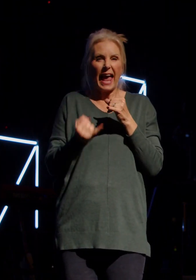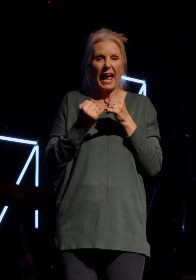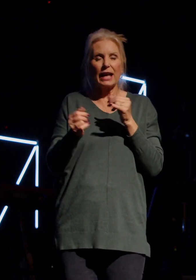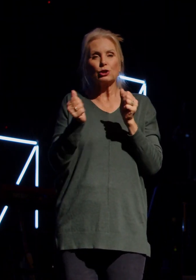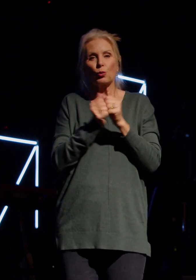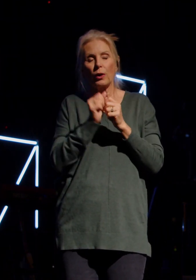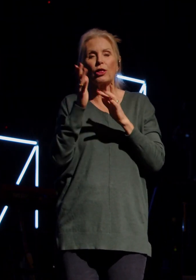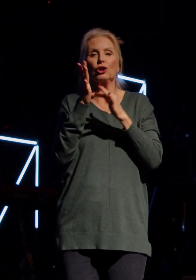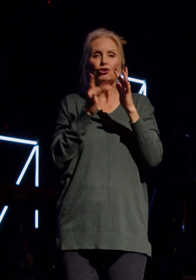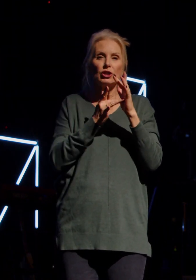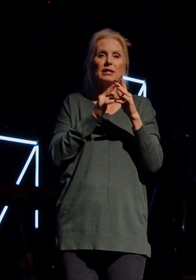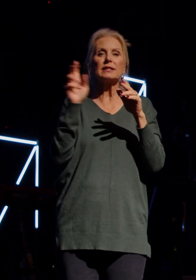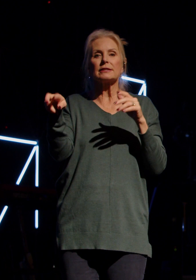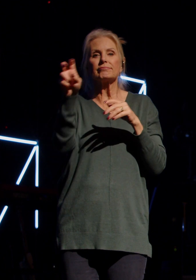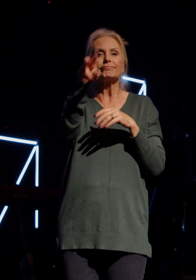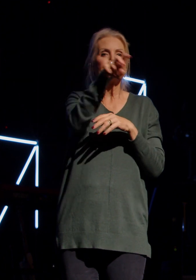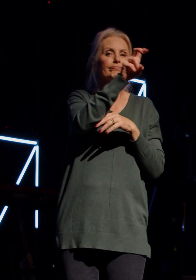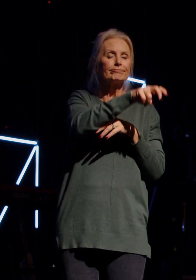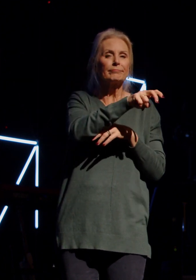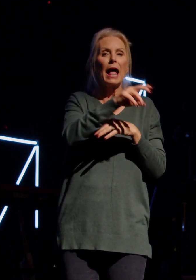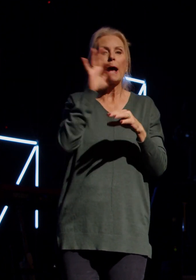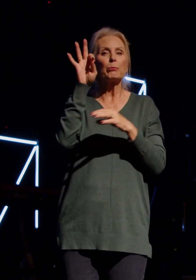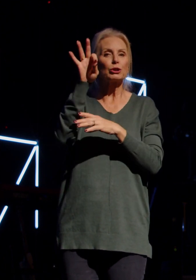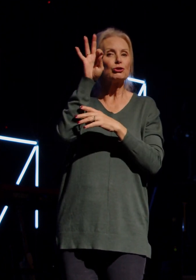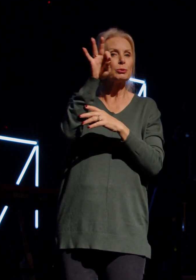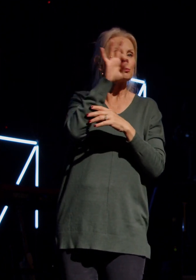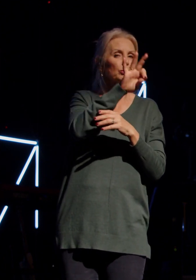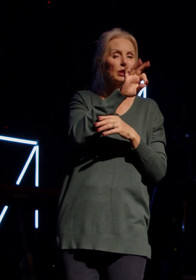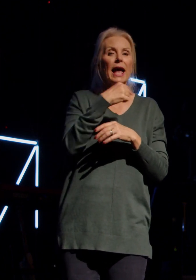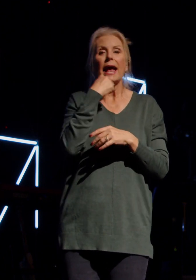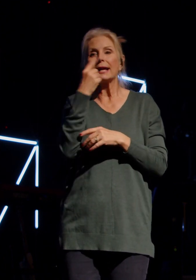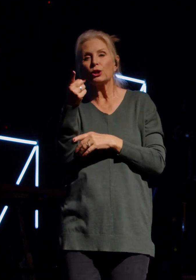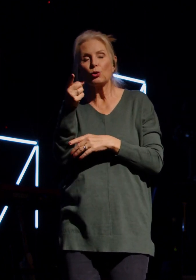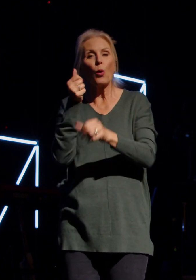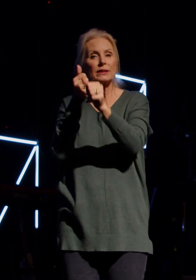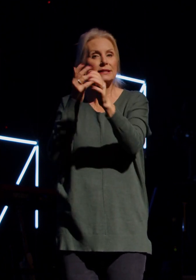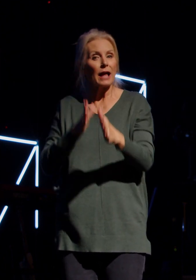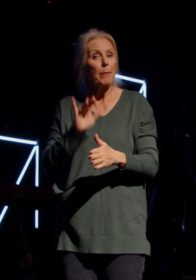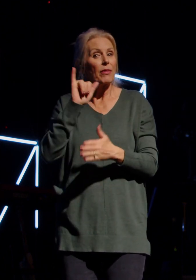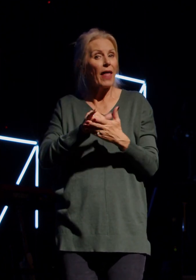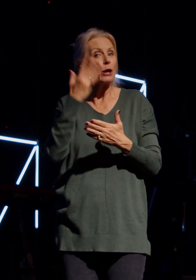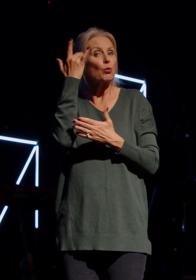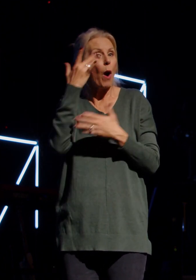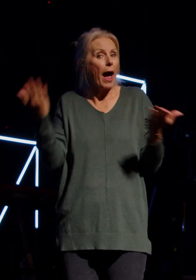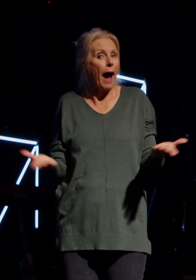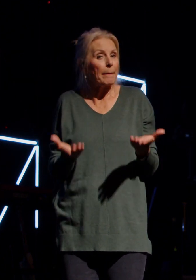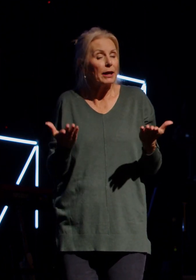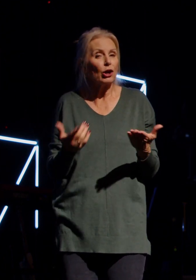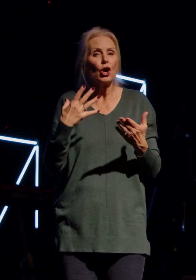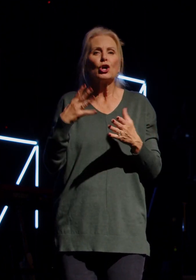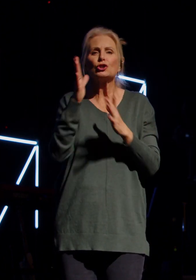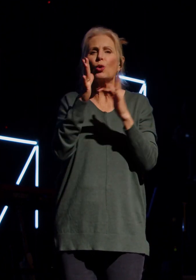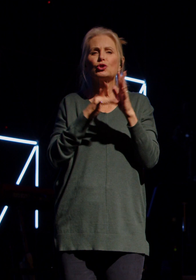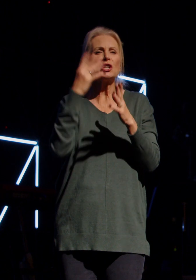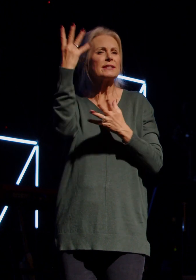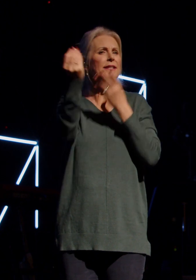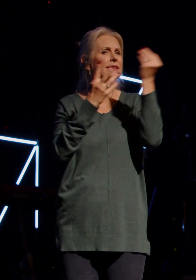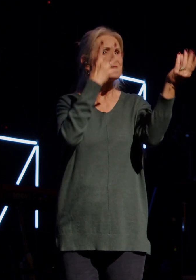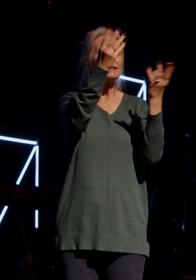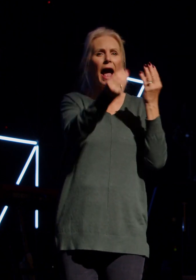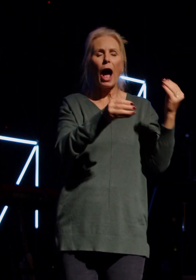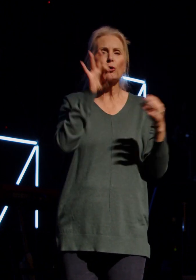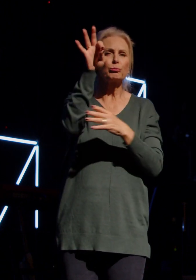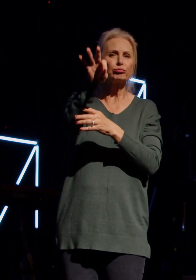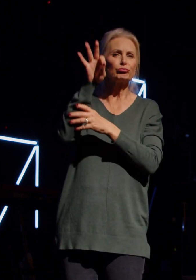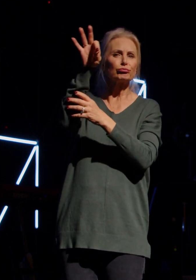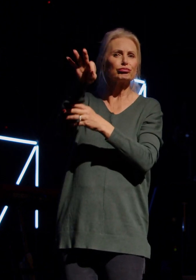in Galilee, preaching the gospel, and he told his disciples, "This is why I have come." So he's out preaching all over the place. He comes home